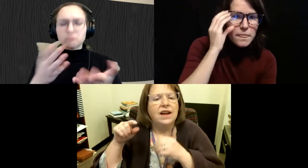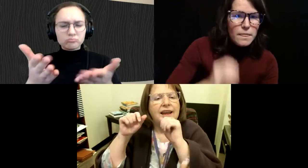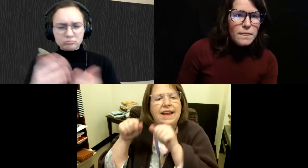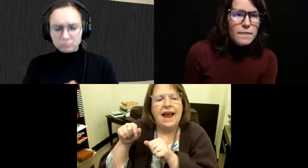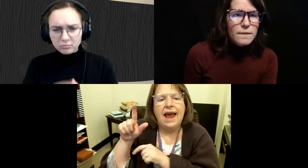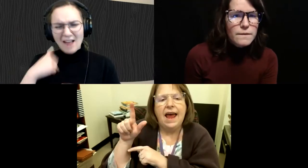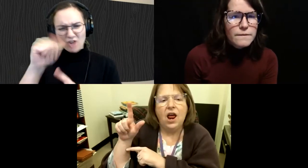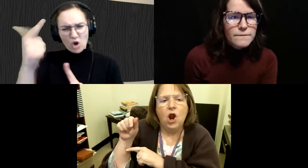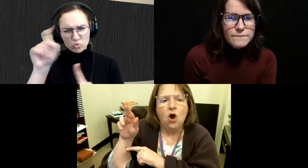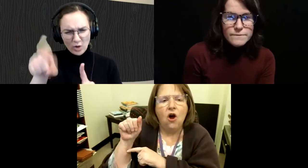another question.